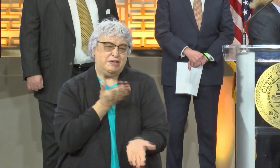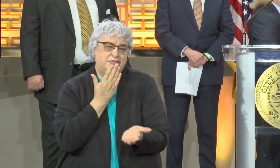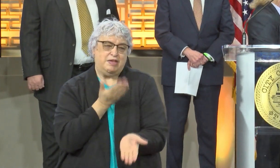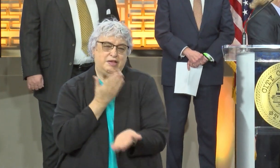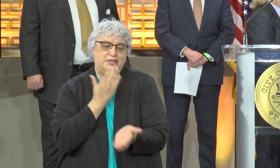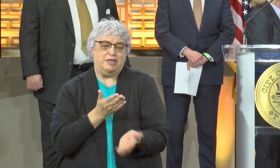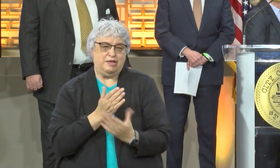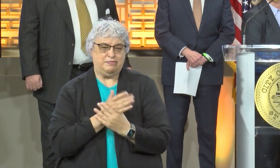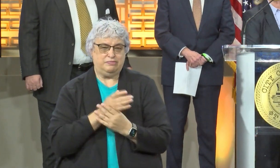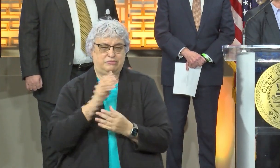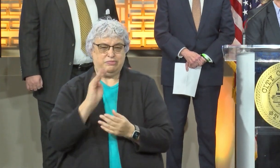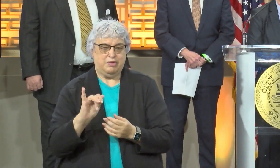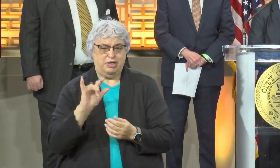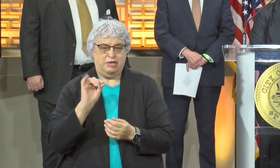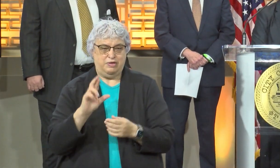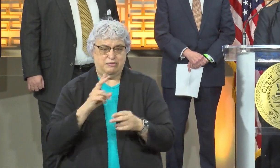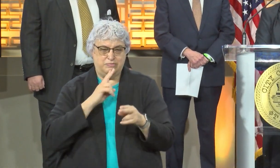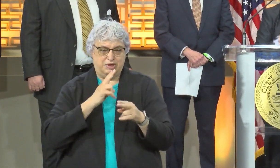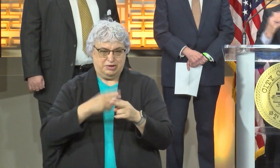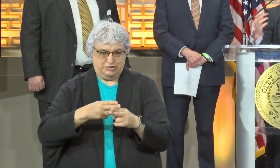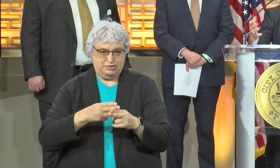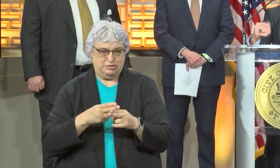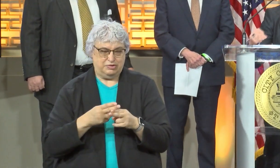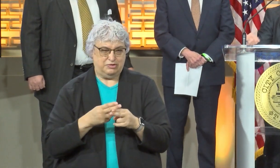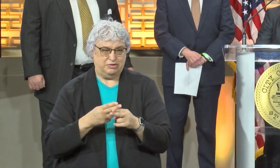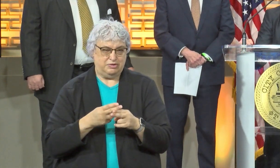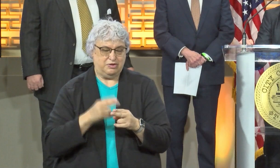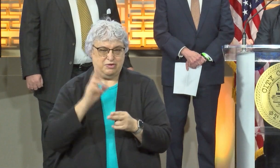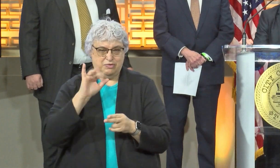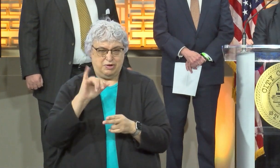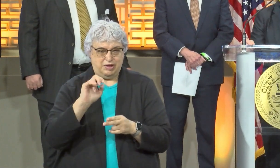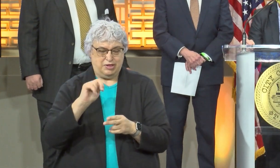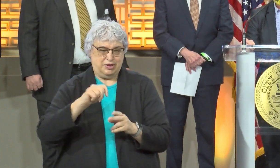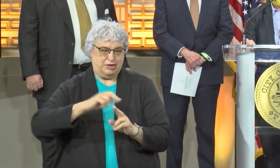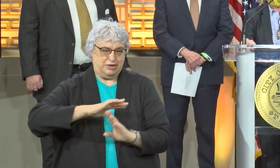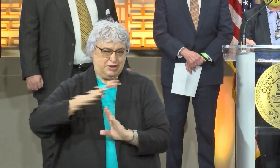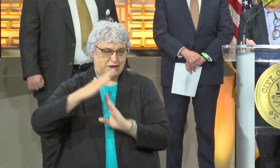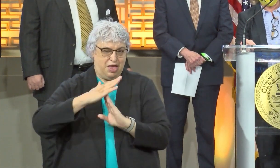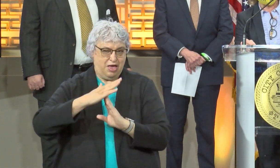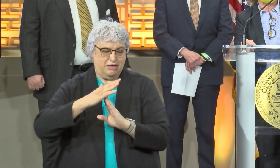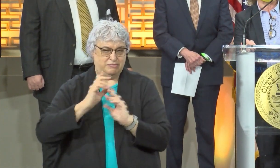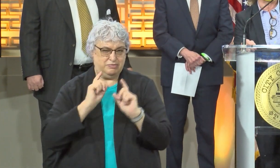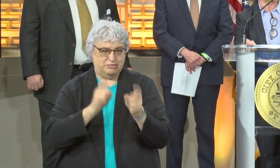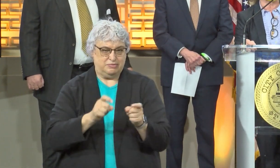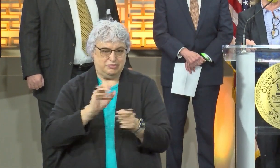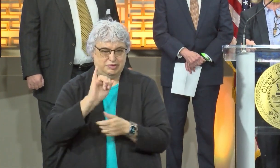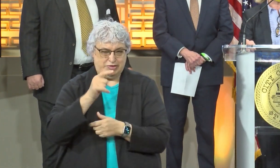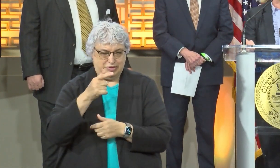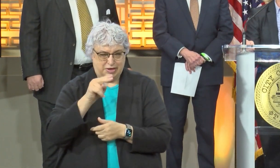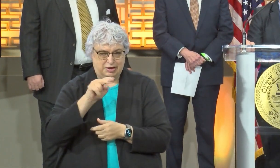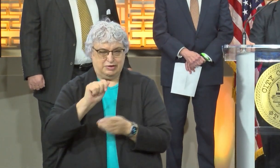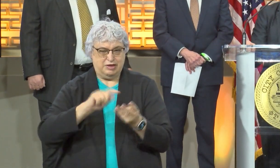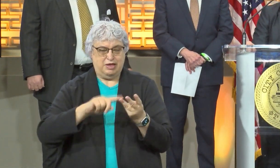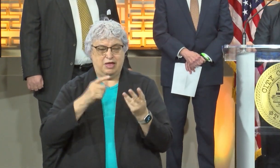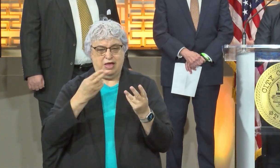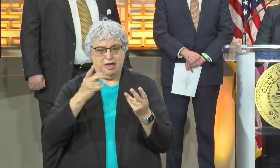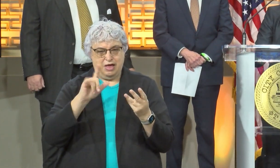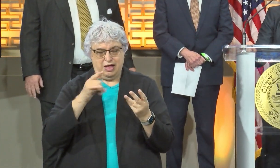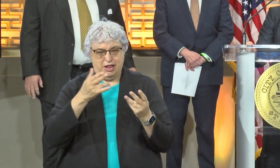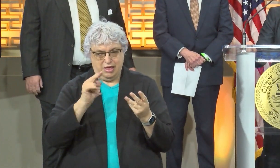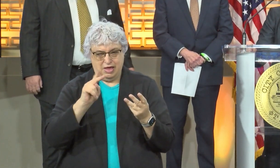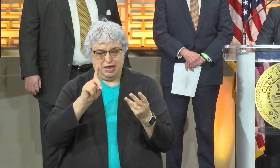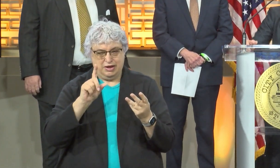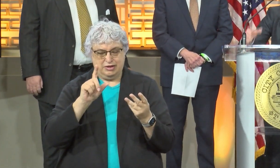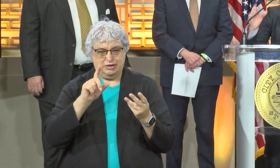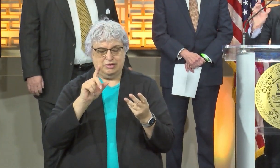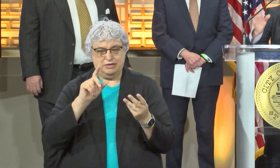the mayor mentioned, with that Reliant is our title, with Cigna and Highland Village, Bob